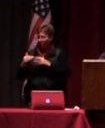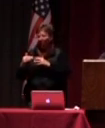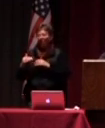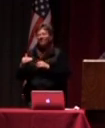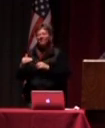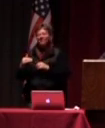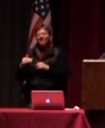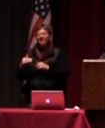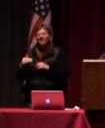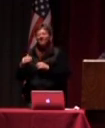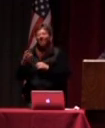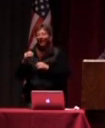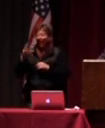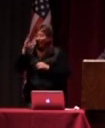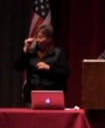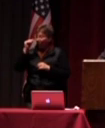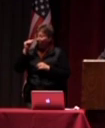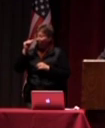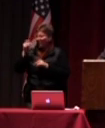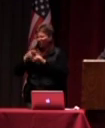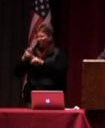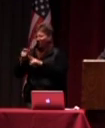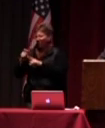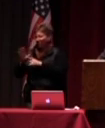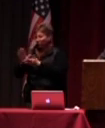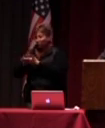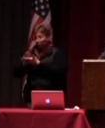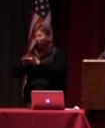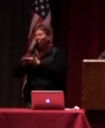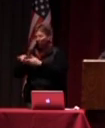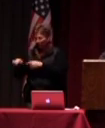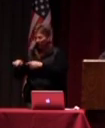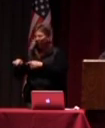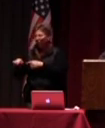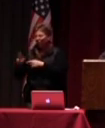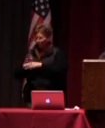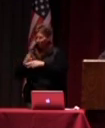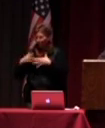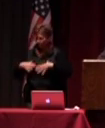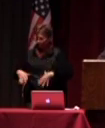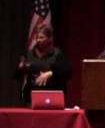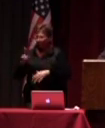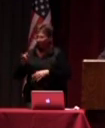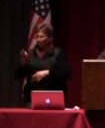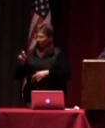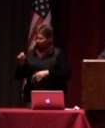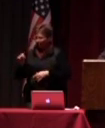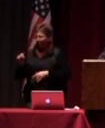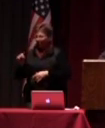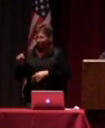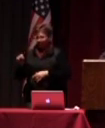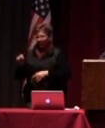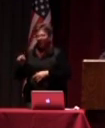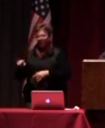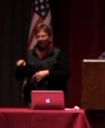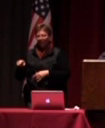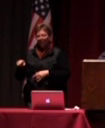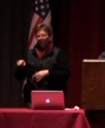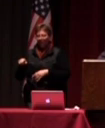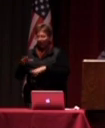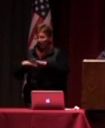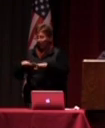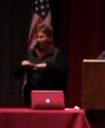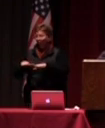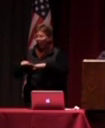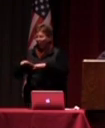the lycées, boys were organized into companies commanded by sergeants. They wore uniforms. They walked to class to the sound of drum beats, underwent